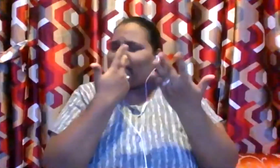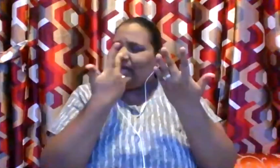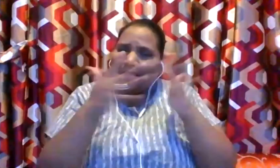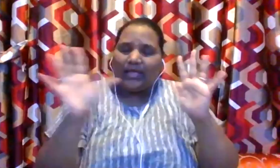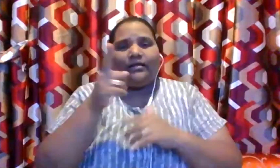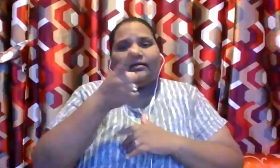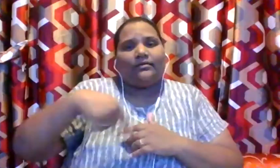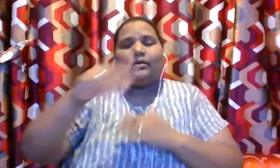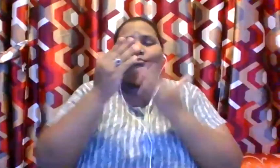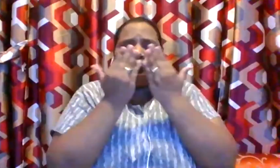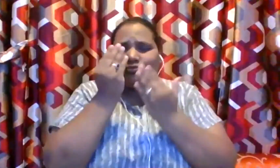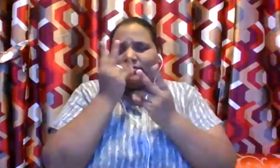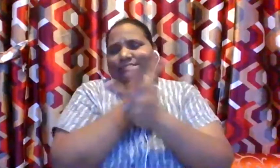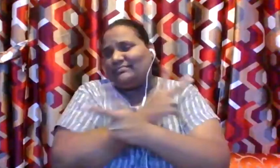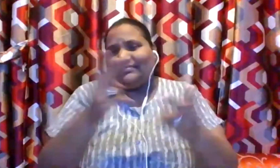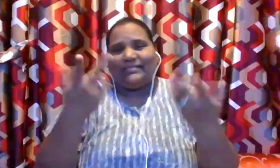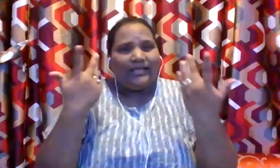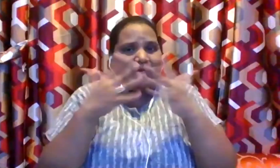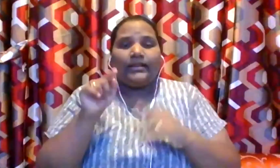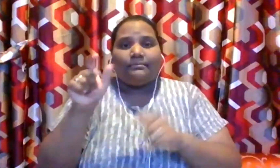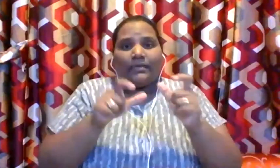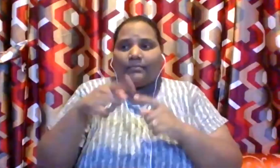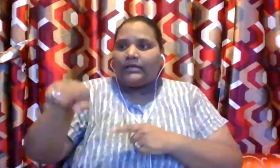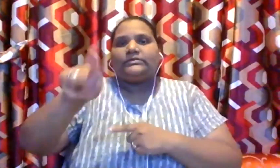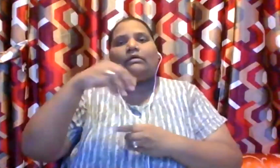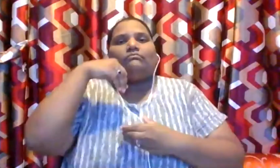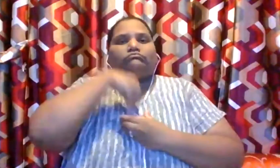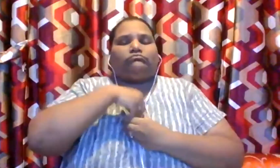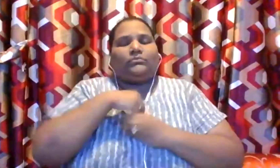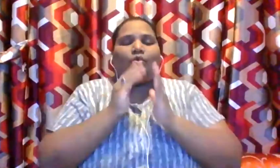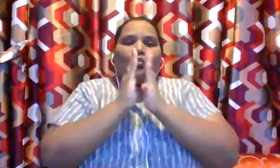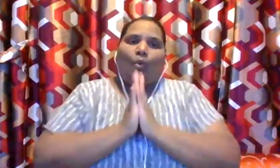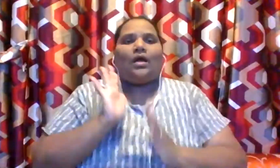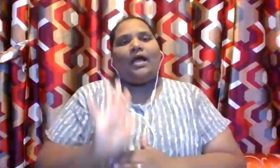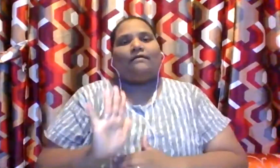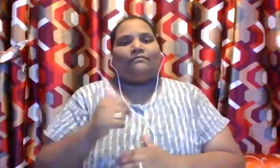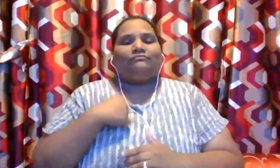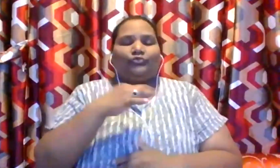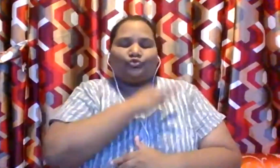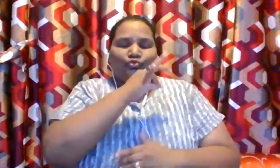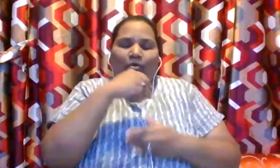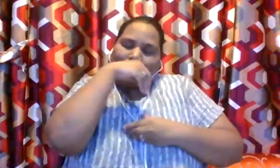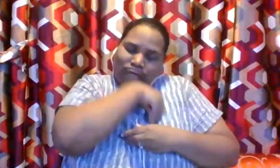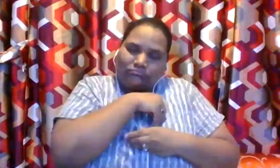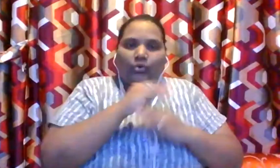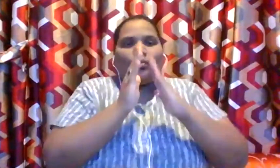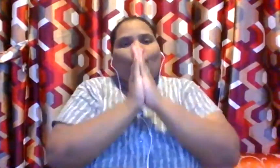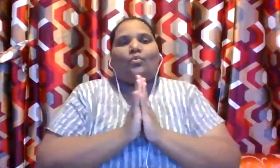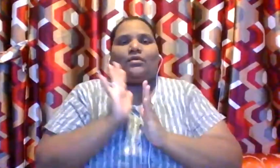Muslims. Because Prabhupada saw everybody at the level of the soul. He did not see, okay, you are a Christian or you're a